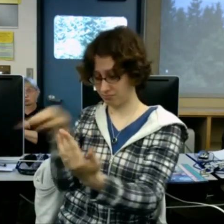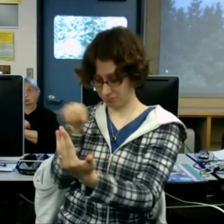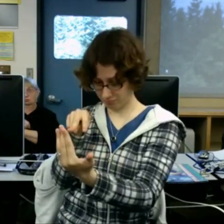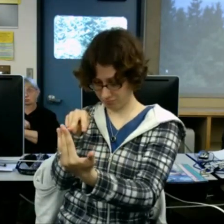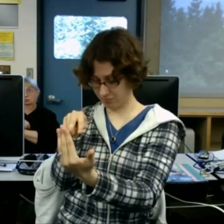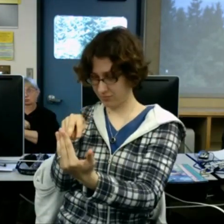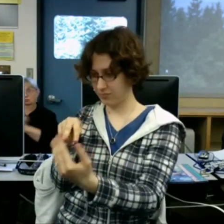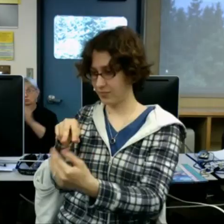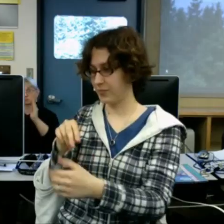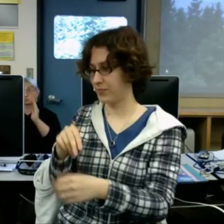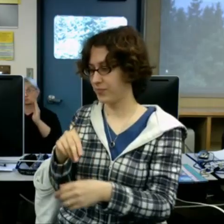if you look inside the mirror.